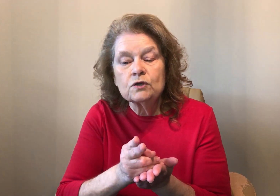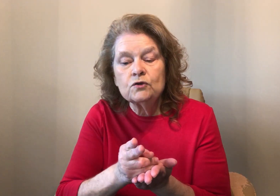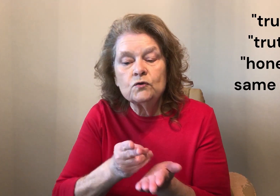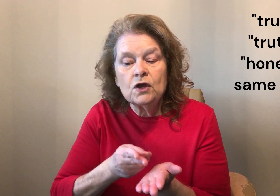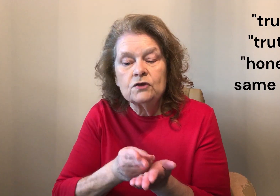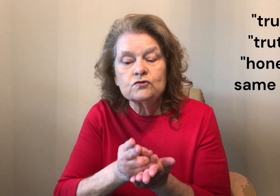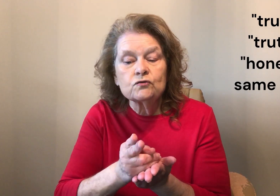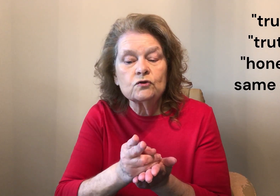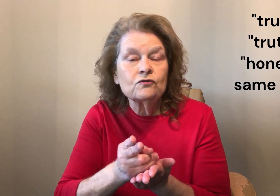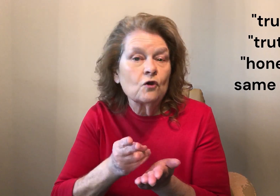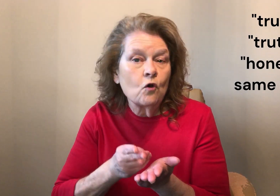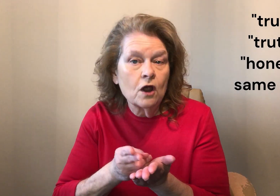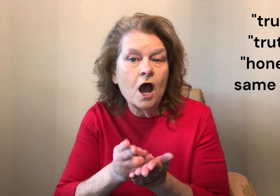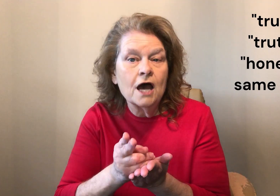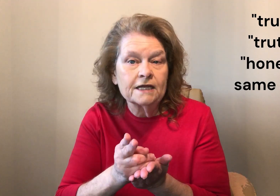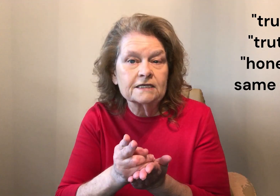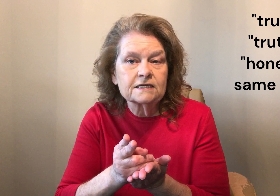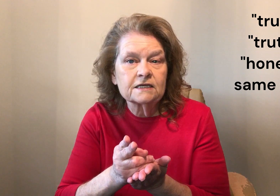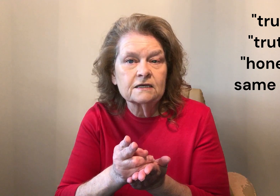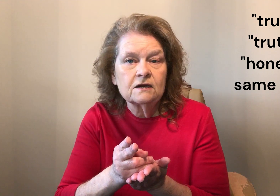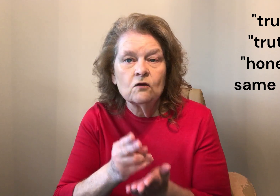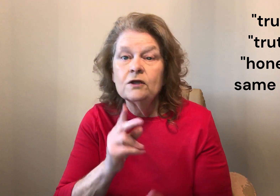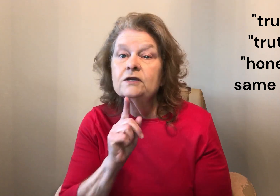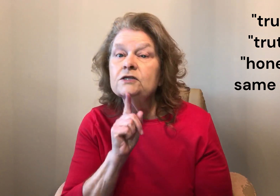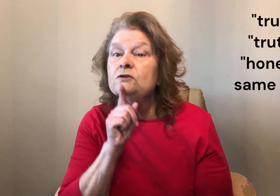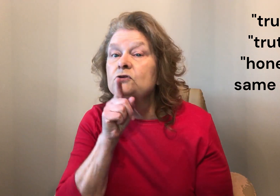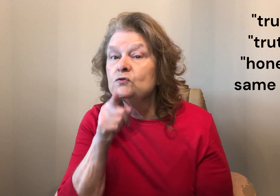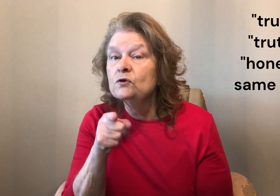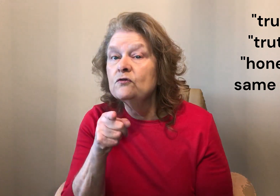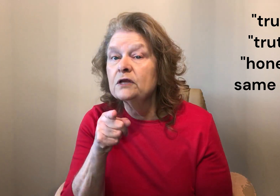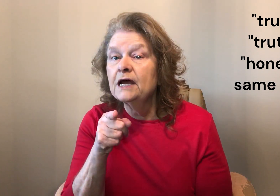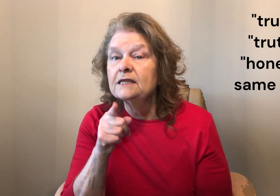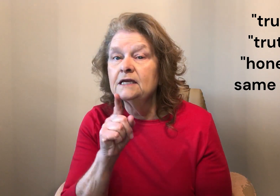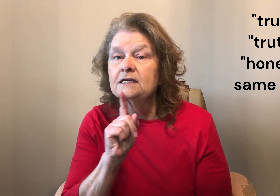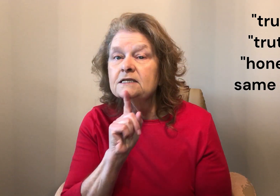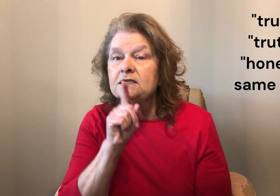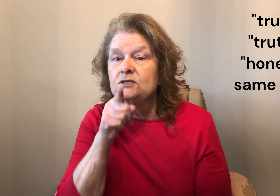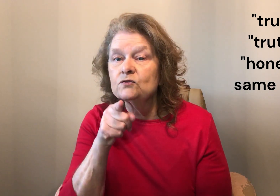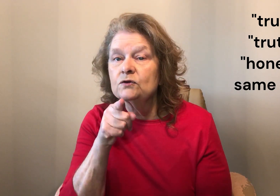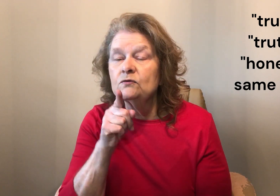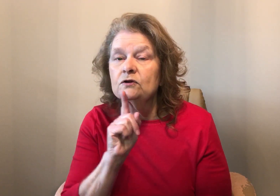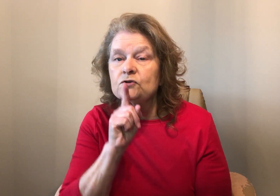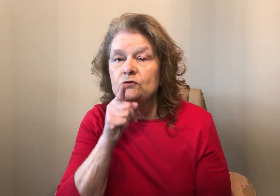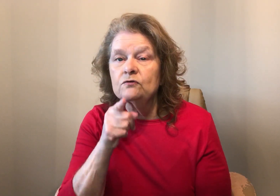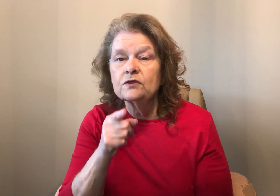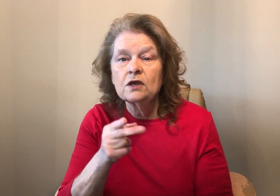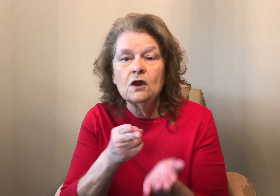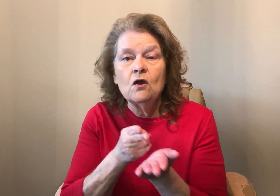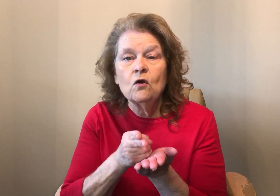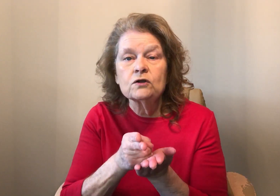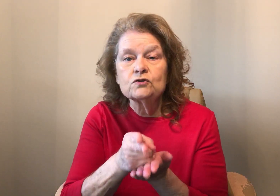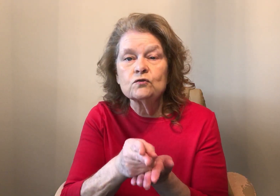true, truth, or honest. Or you could do truth like this. True or truth. Or